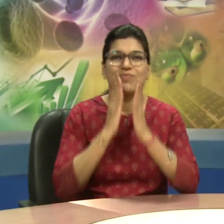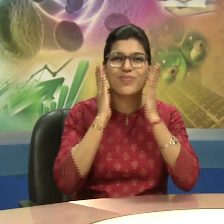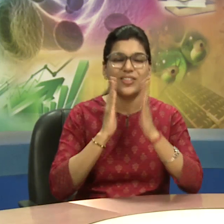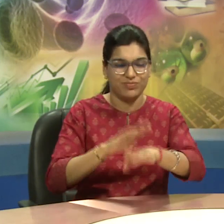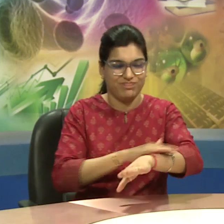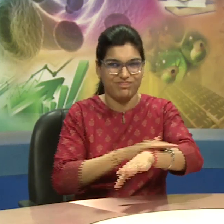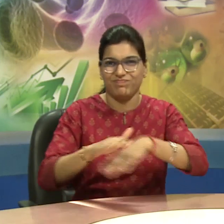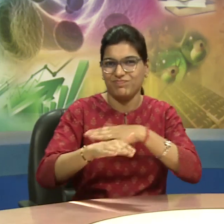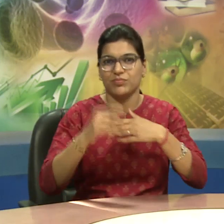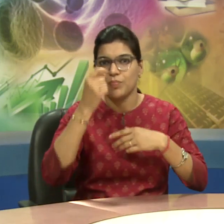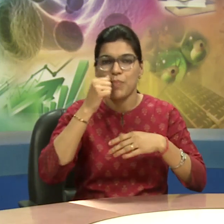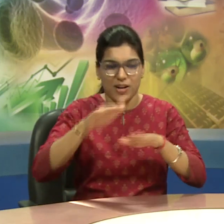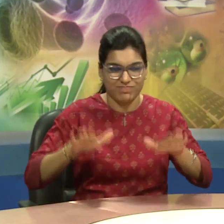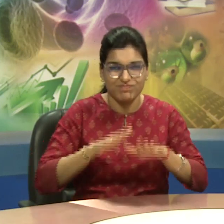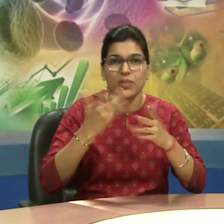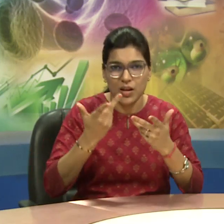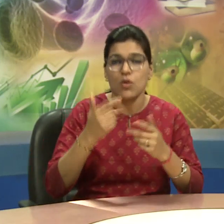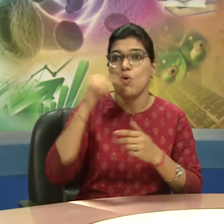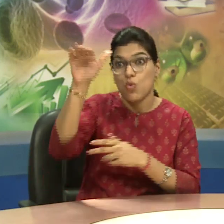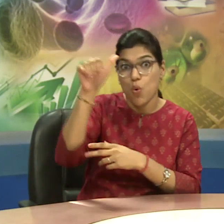on the behalf of buyer.